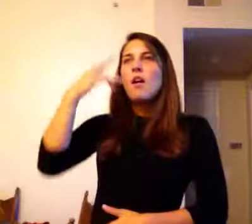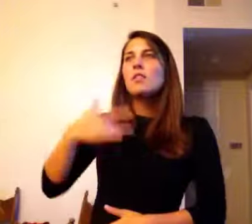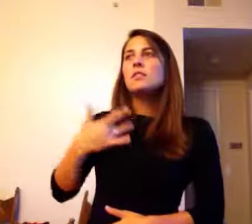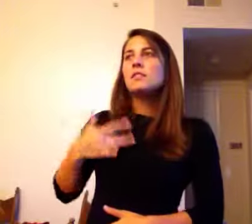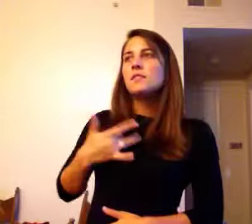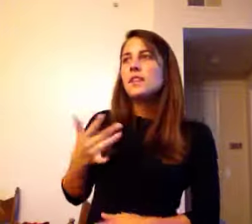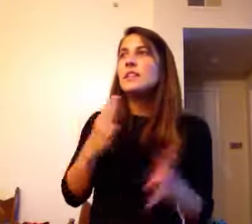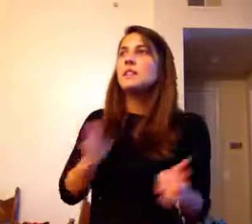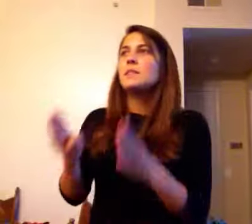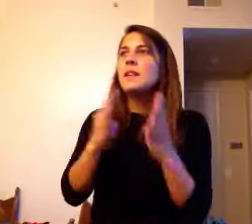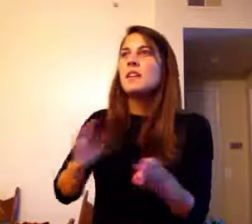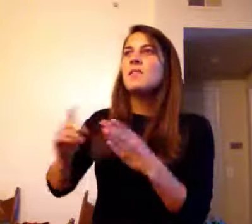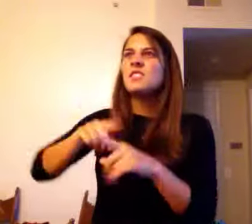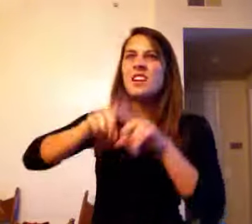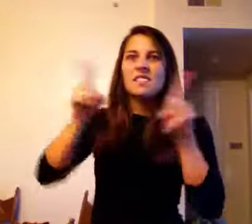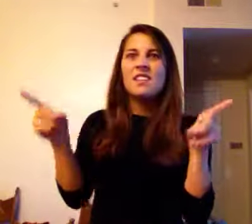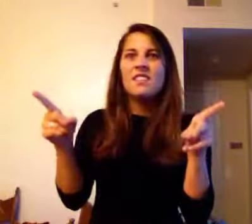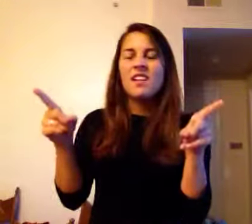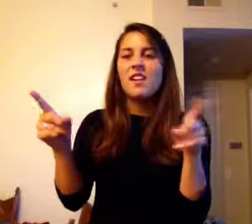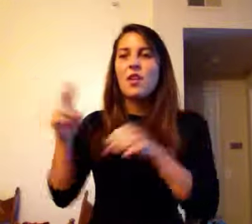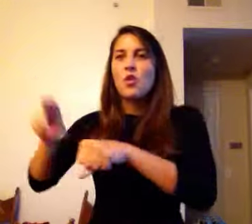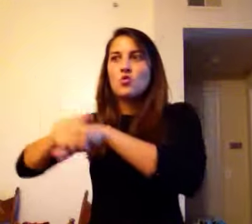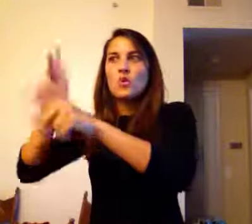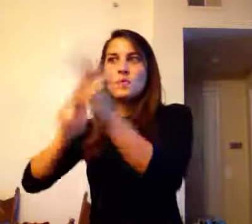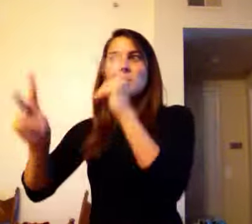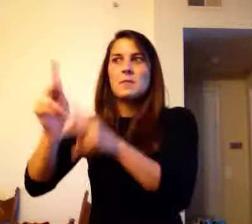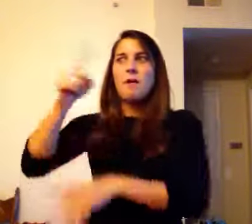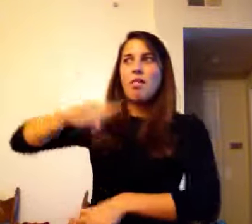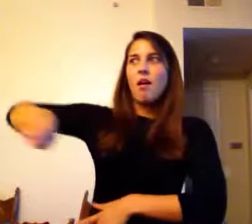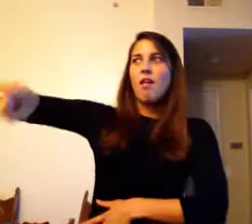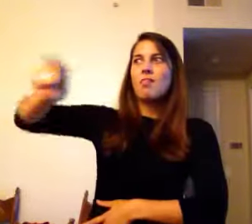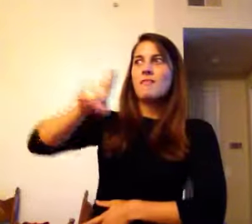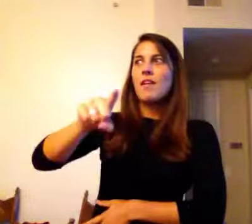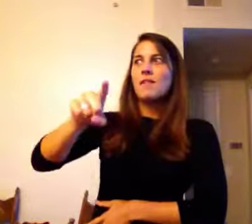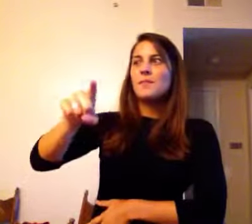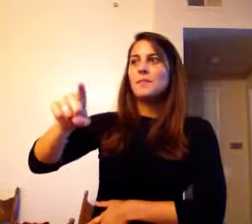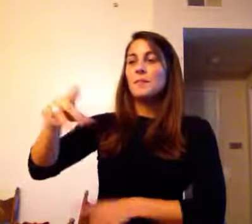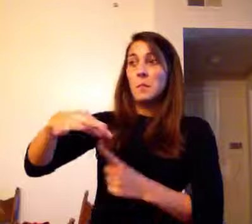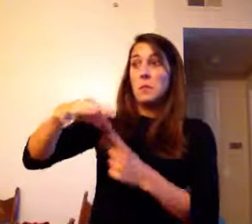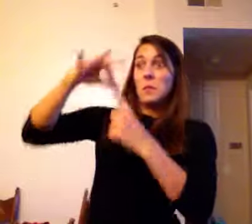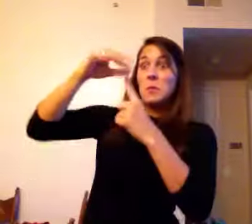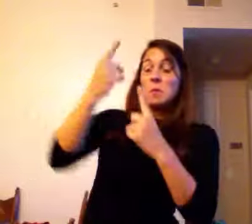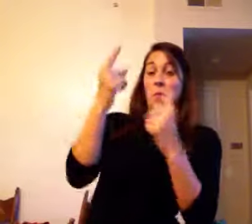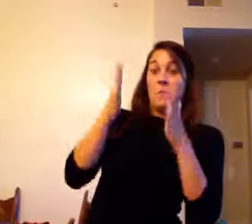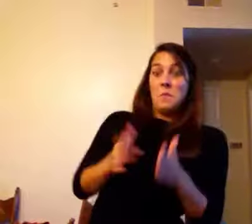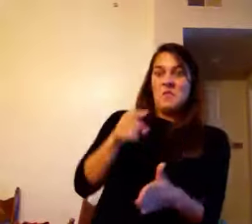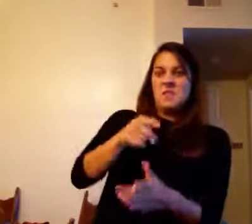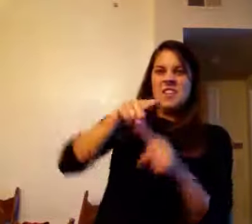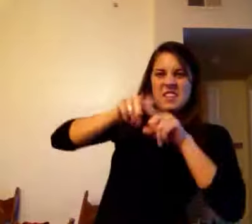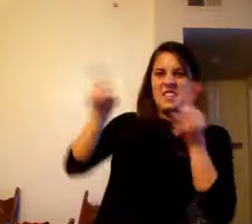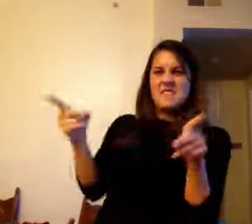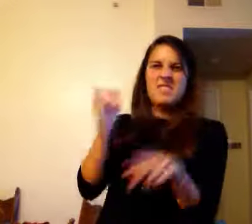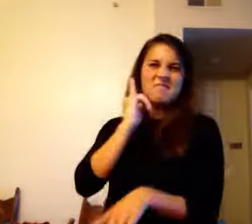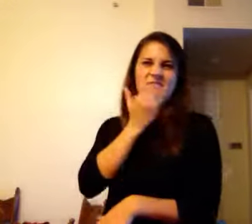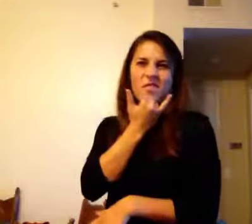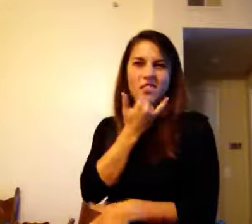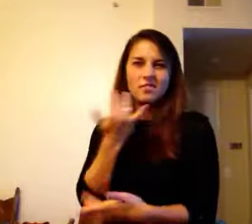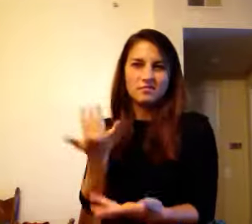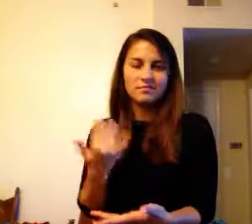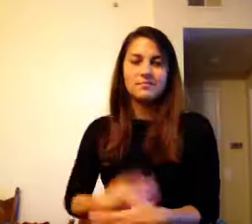from relevant cultural expectations. So, for example, anxiety only becomes regarded as a disorder when